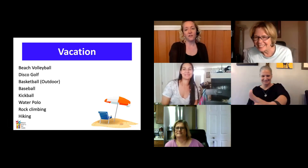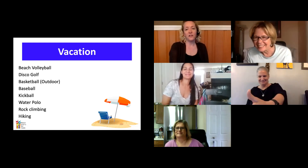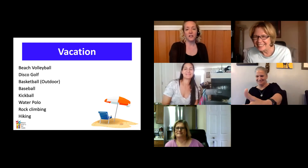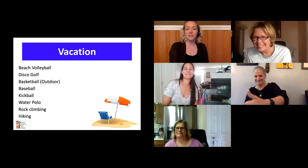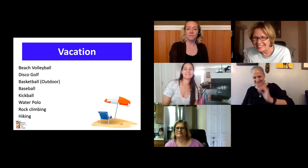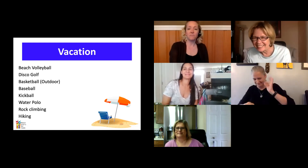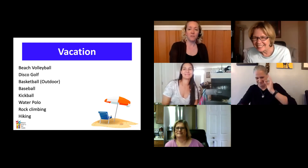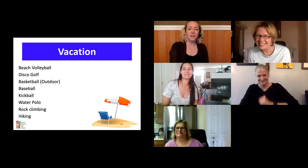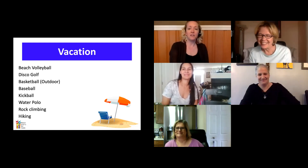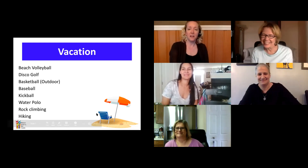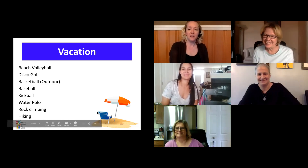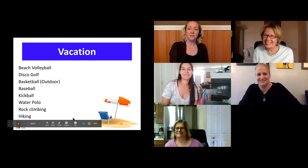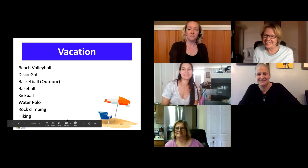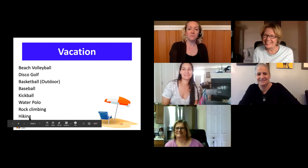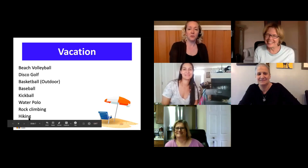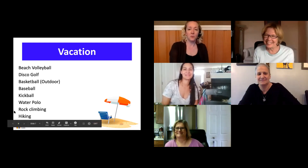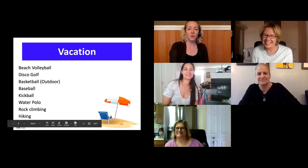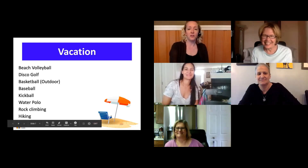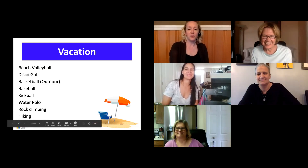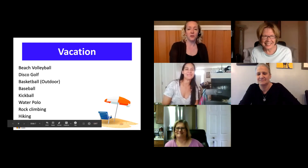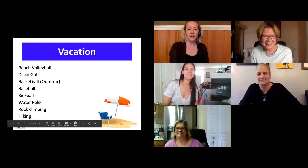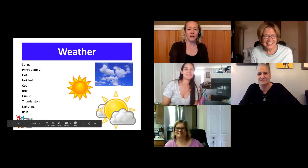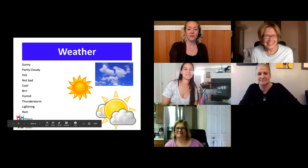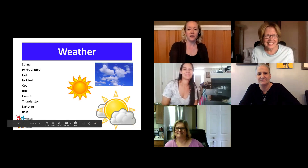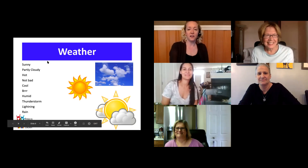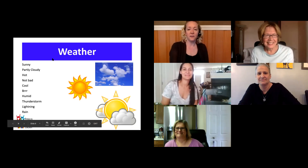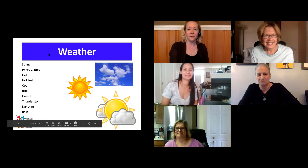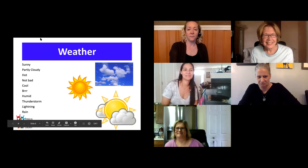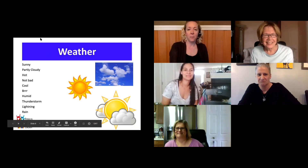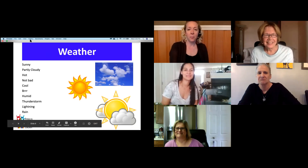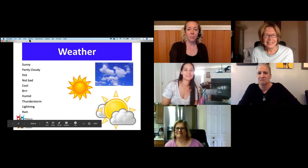like a little more into it. Okay, very good.